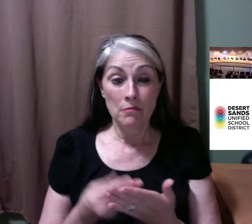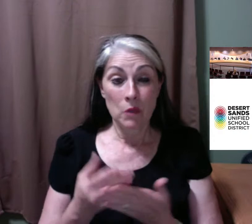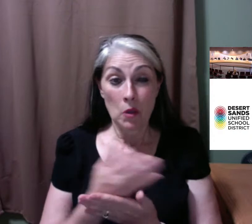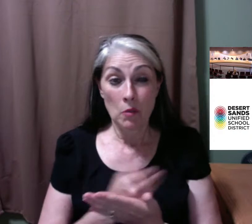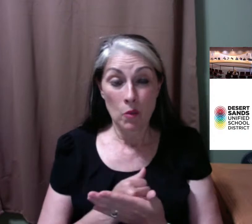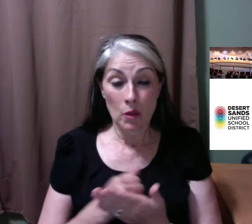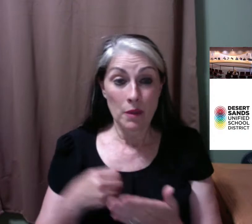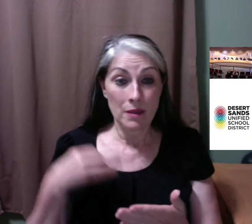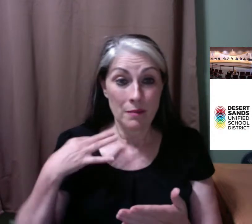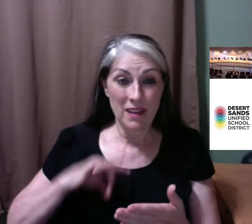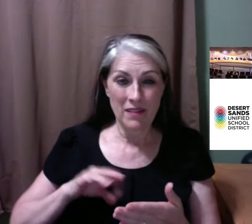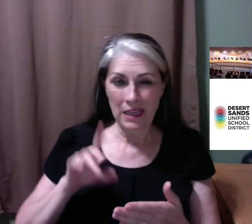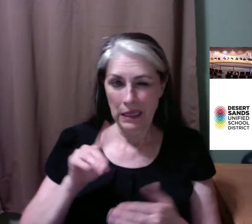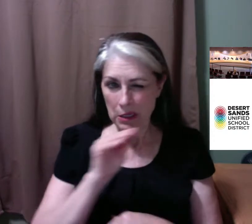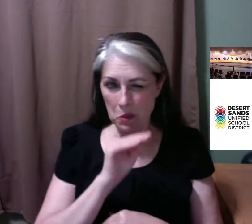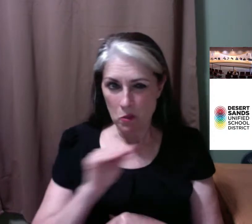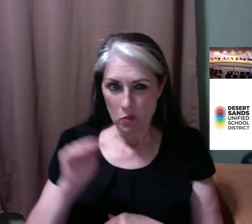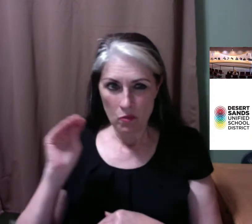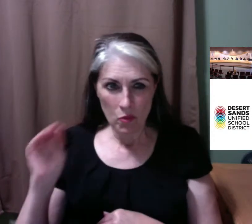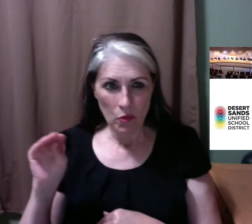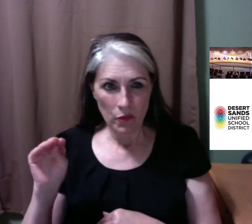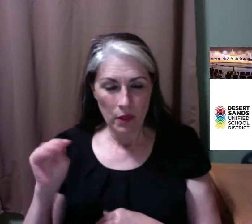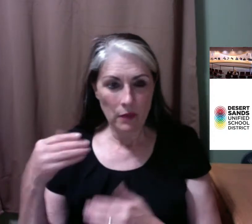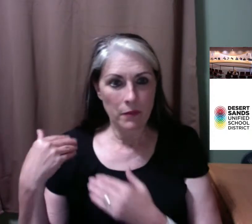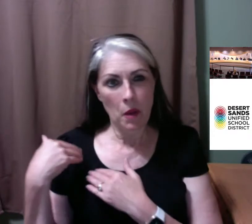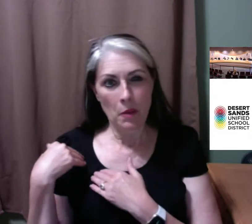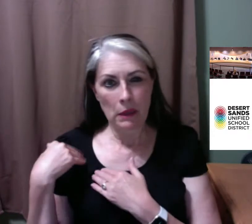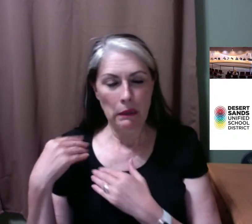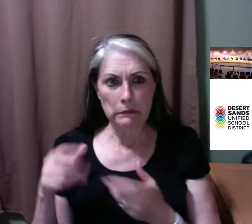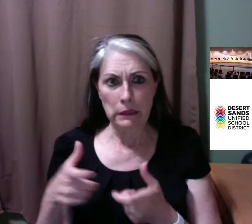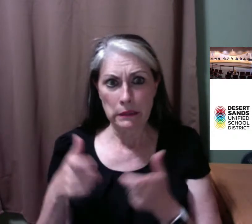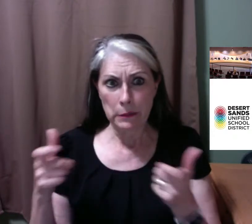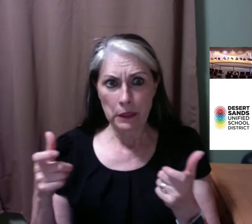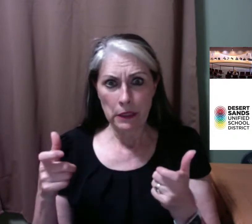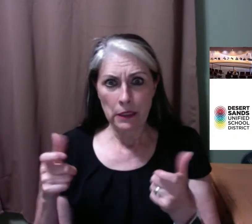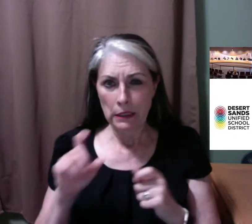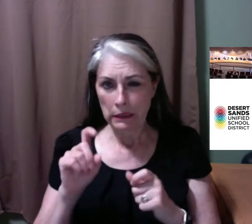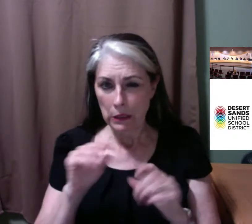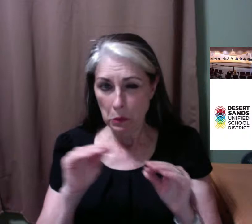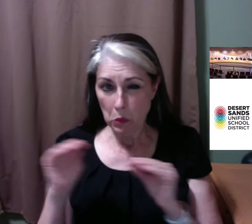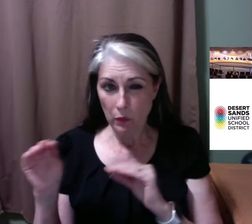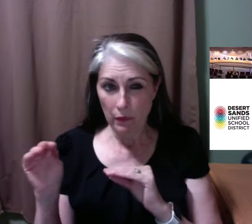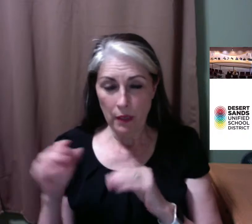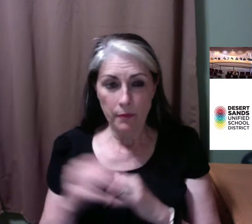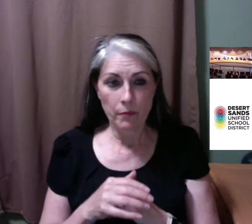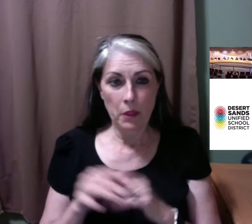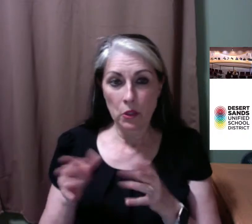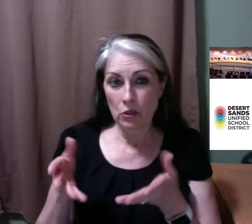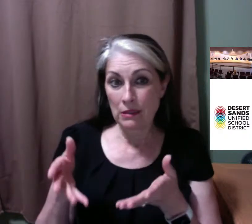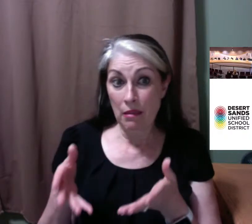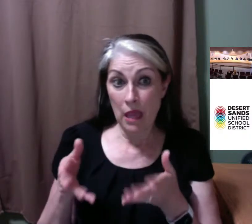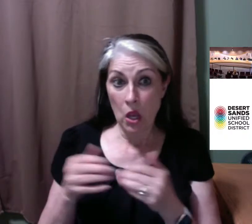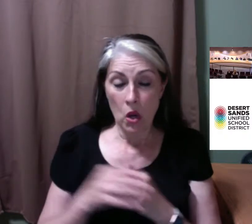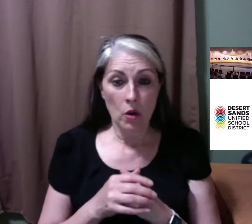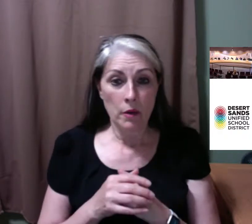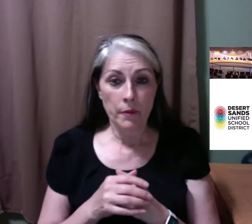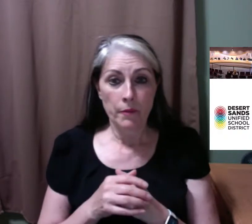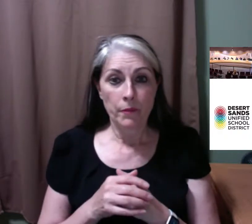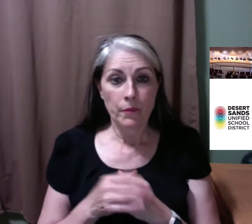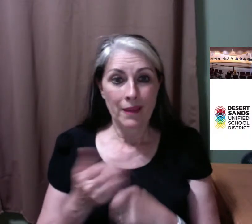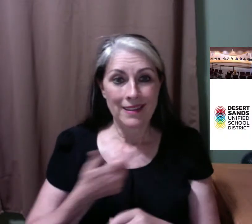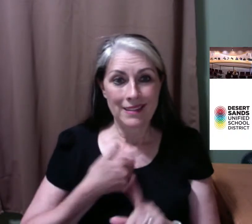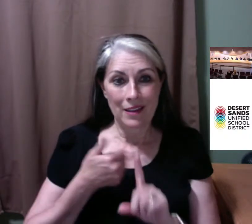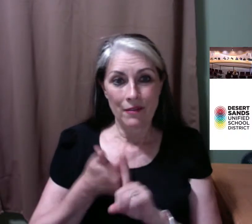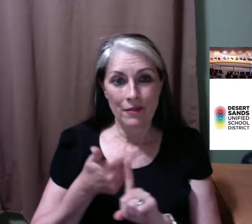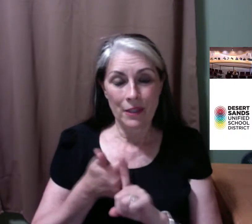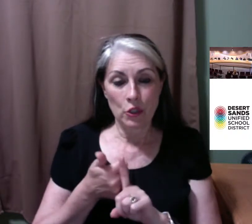it towards our OPEB obligation, which is pretty significant, but it's just sitting there. Our self-insurance